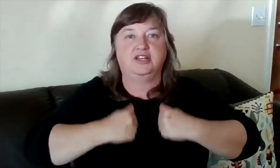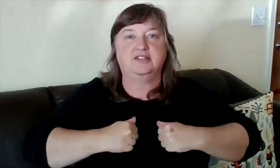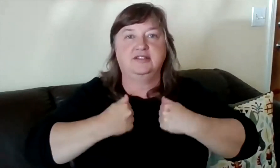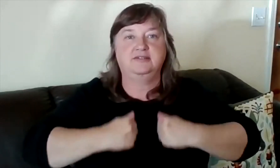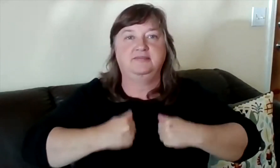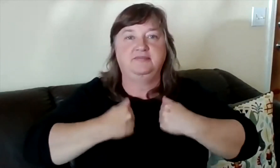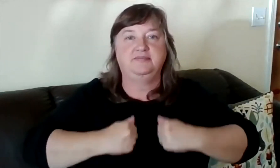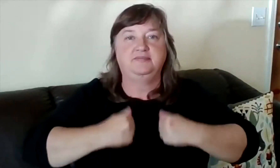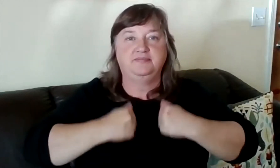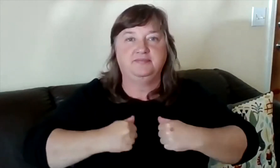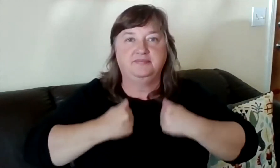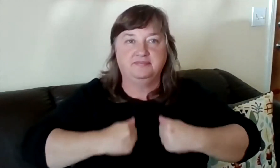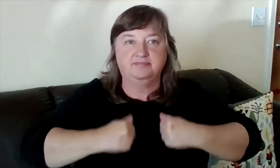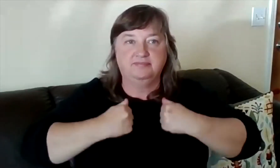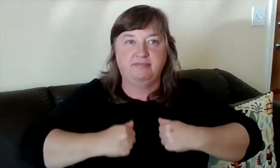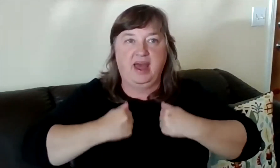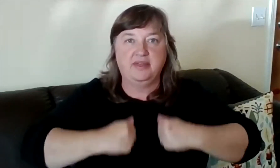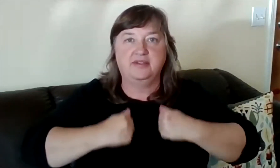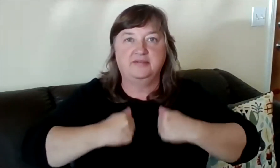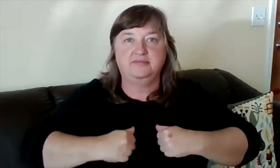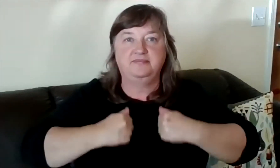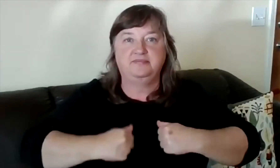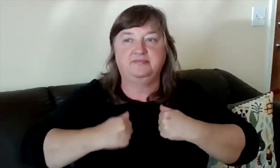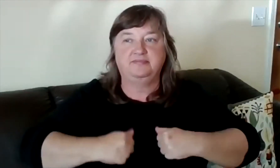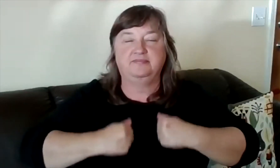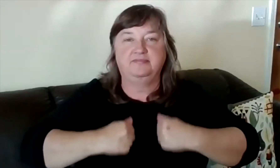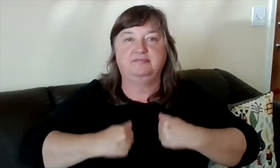chest. Bath.